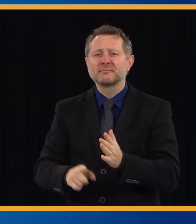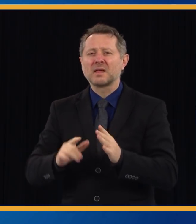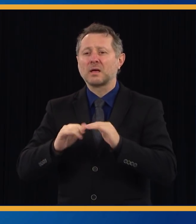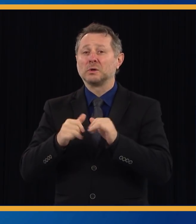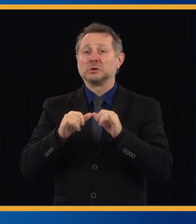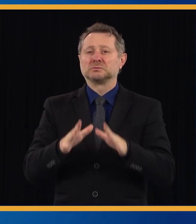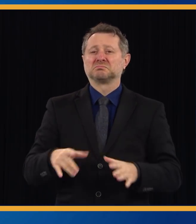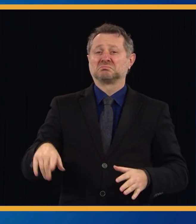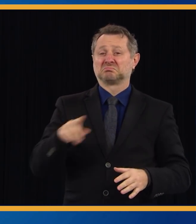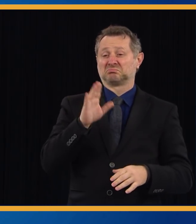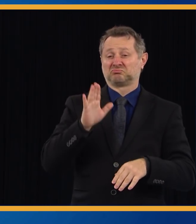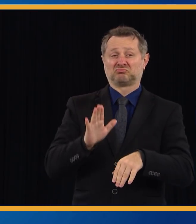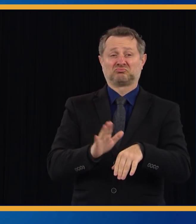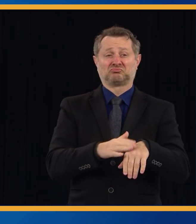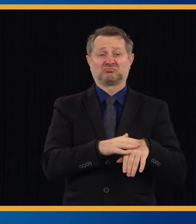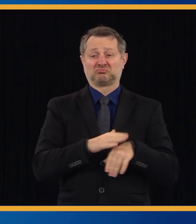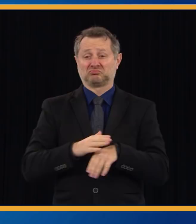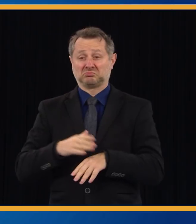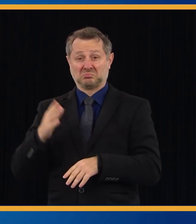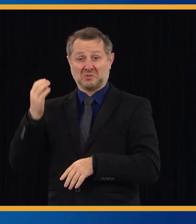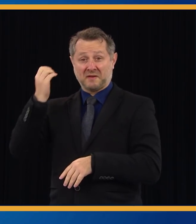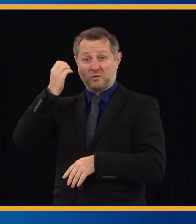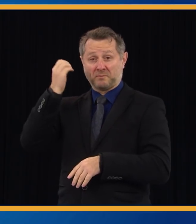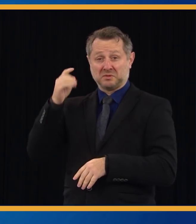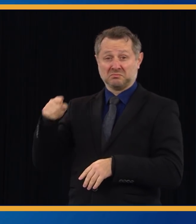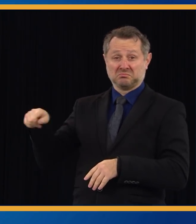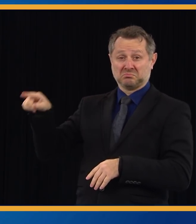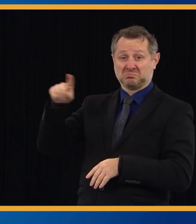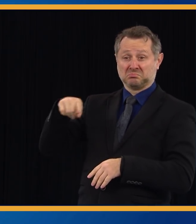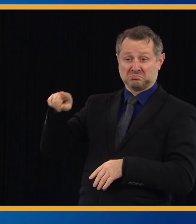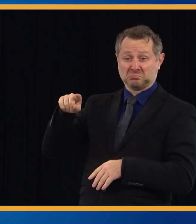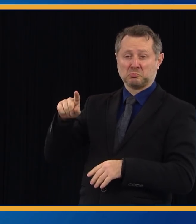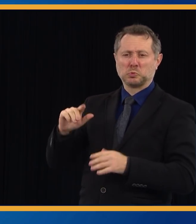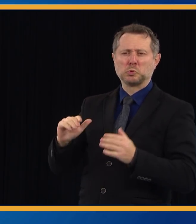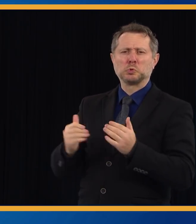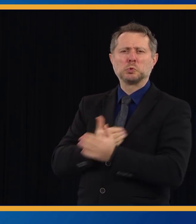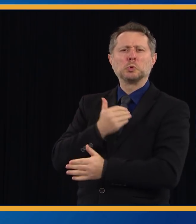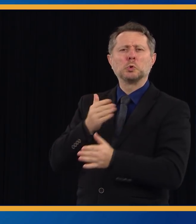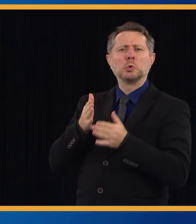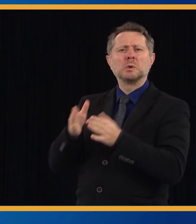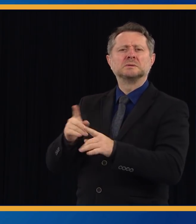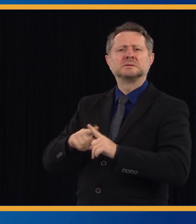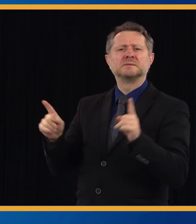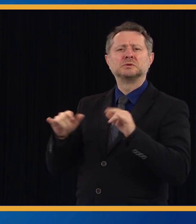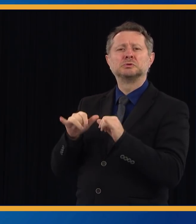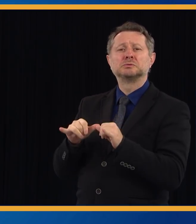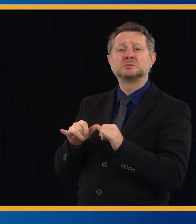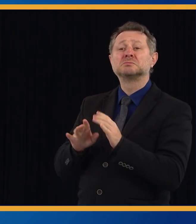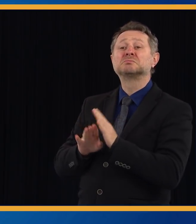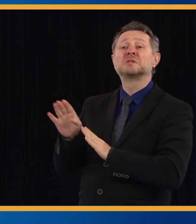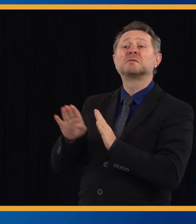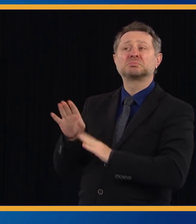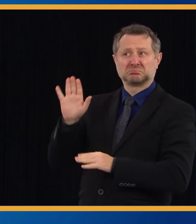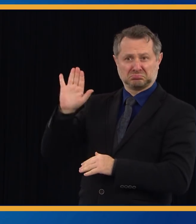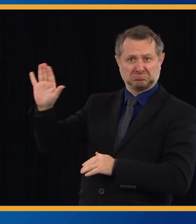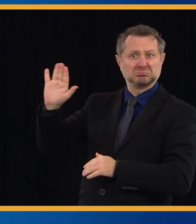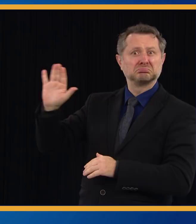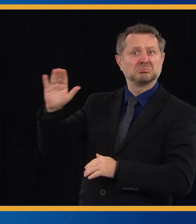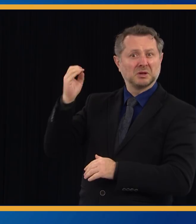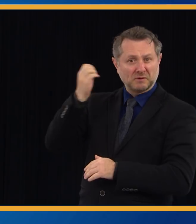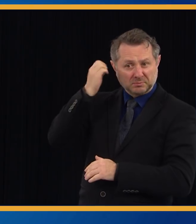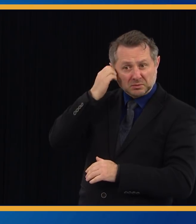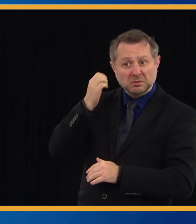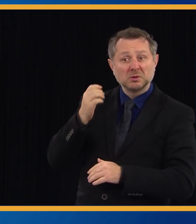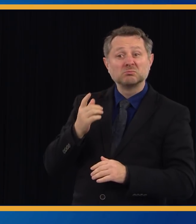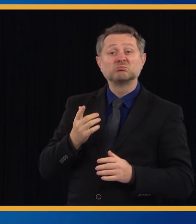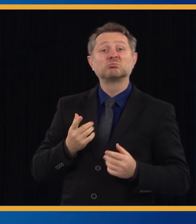a different way to do this. And they talk about techniques that they use in Europe. And they say, not only could